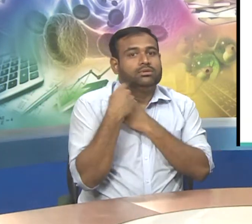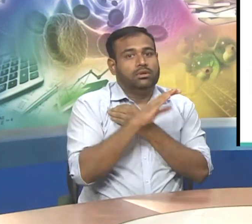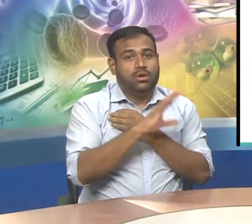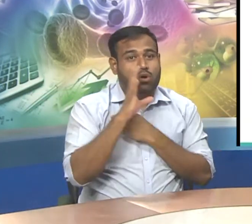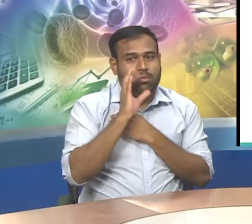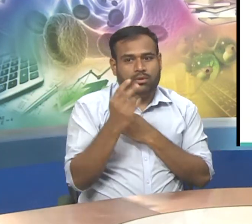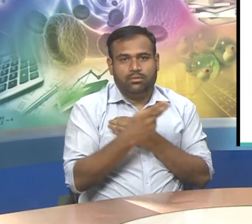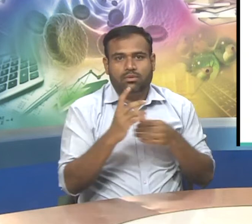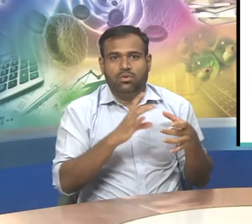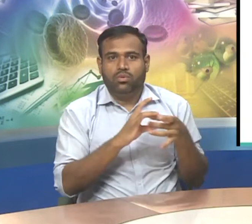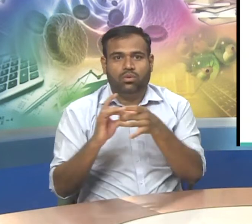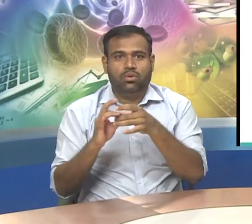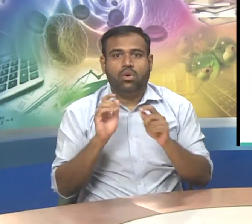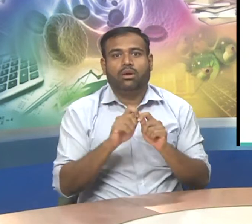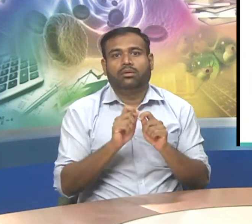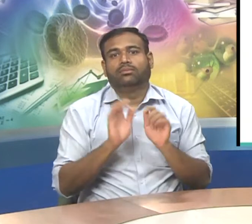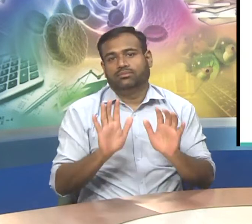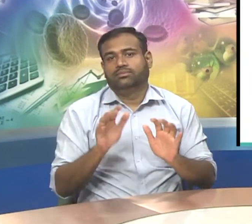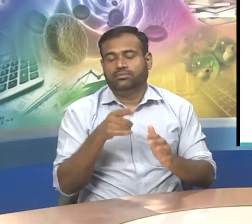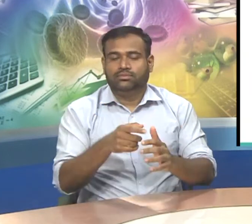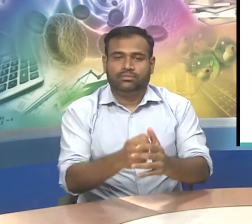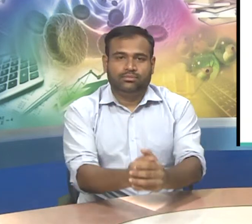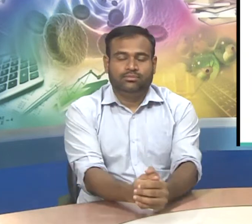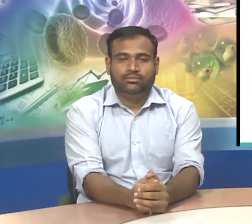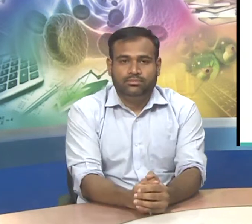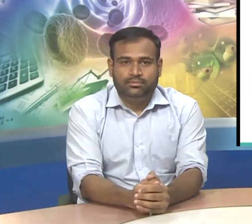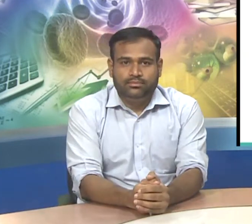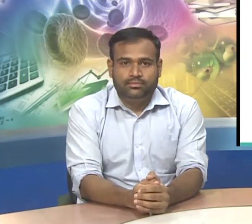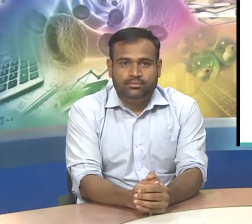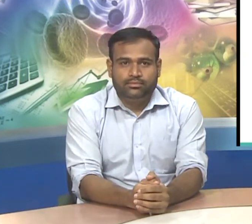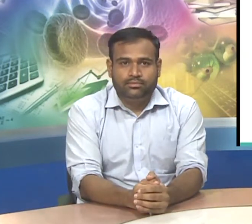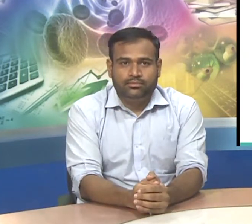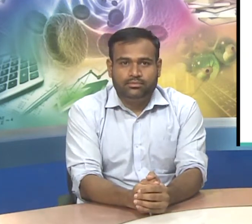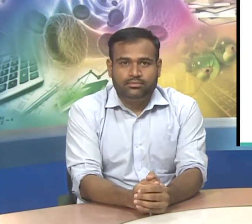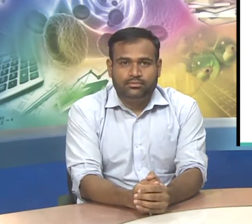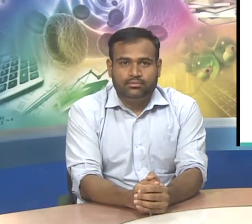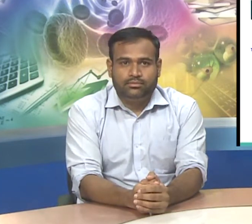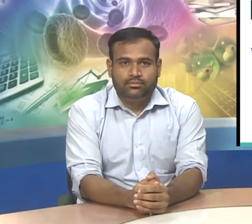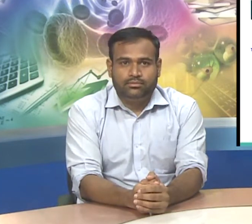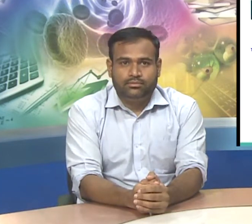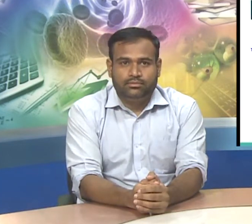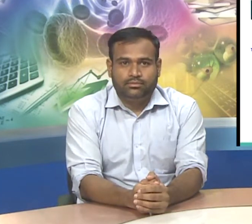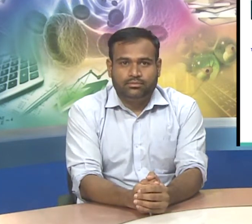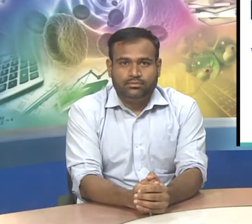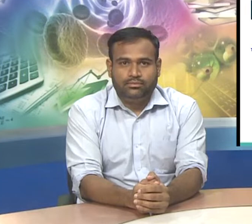So the governor has full control over the state's contingency fund.